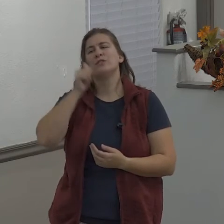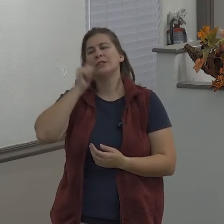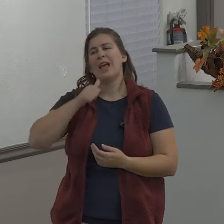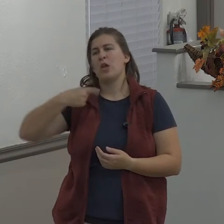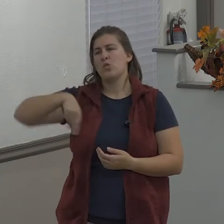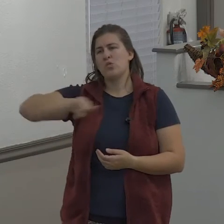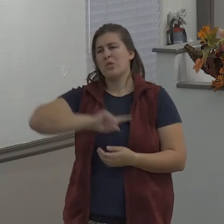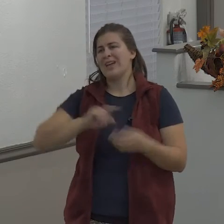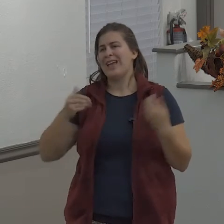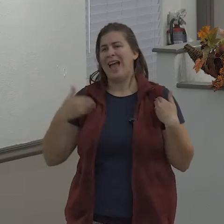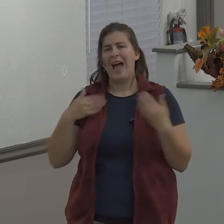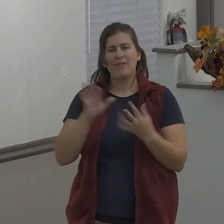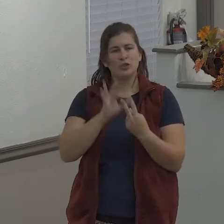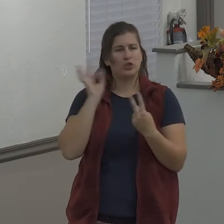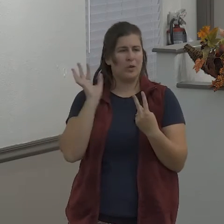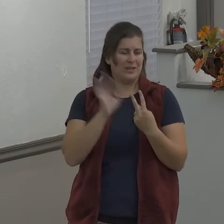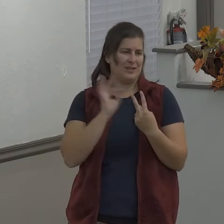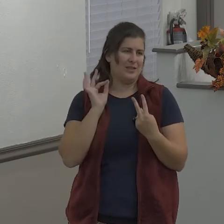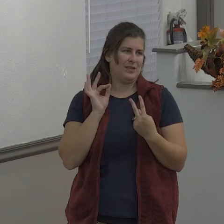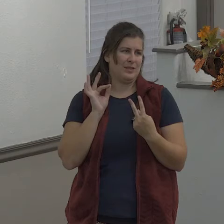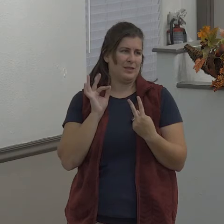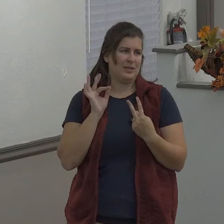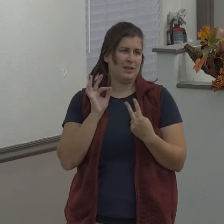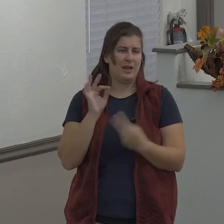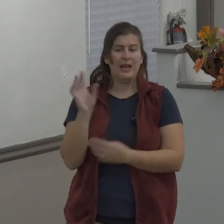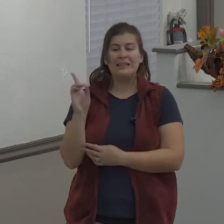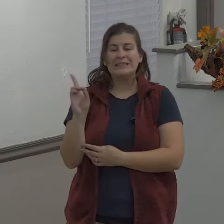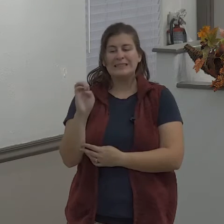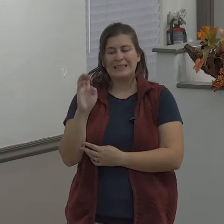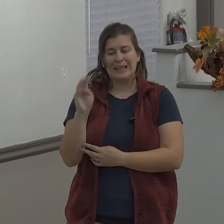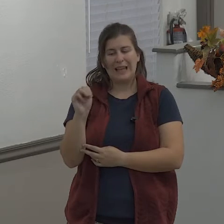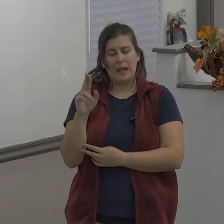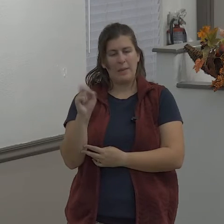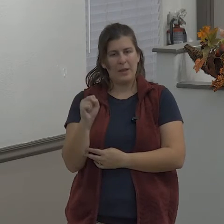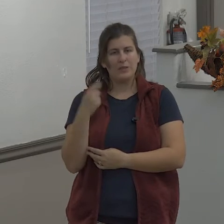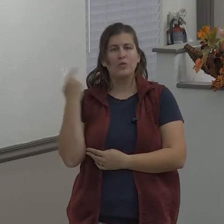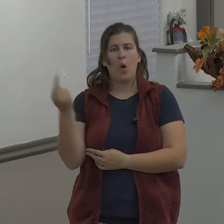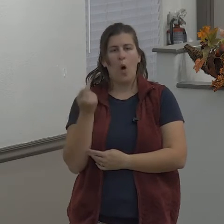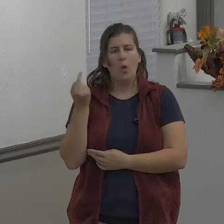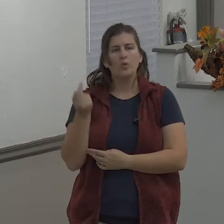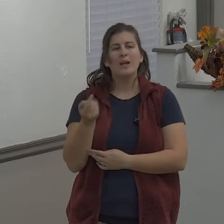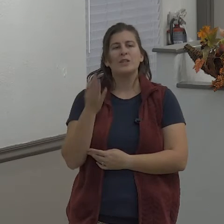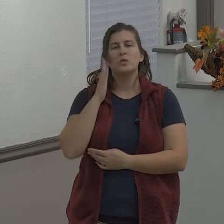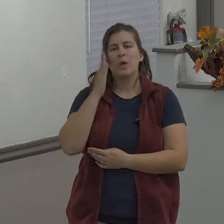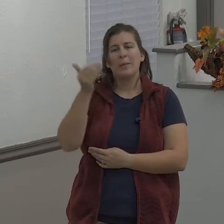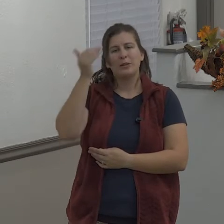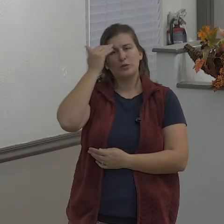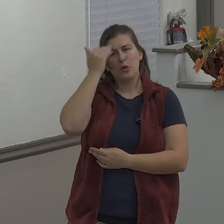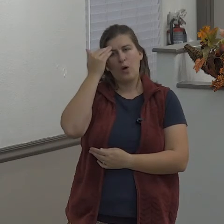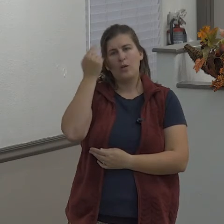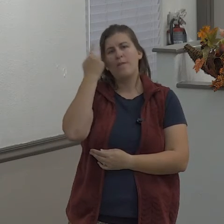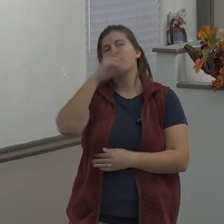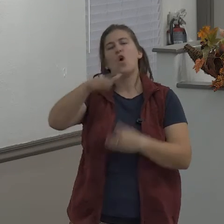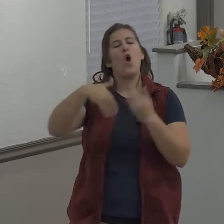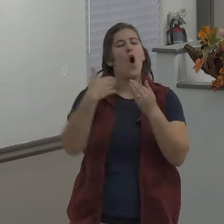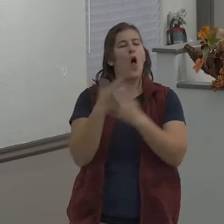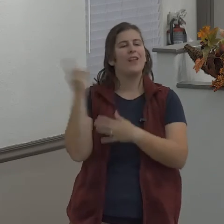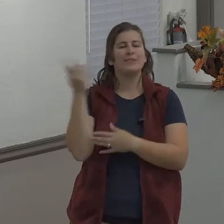Every day we're faced with choices. Demas will always be remembered for